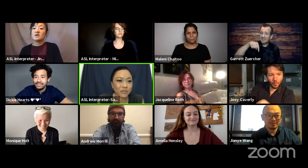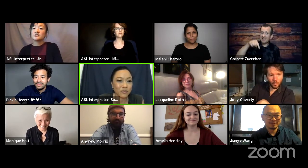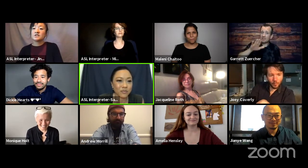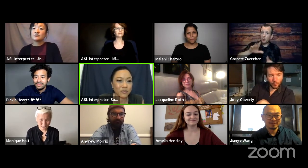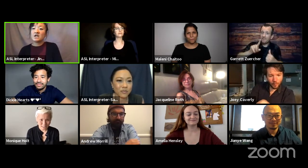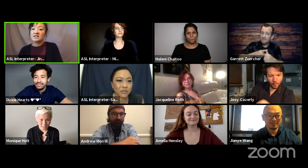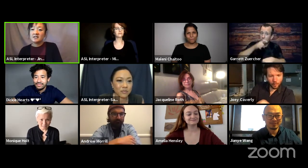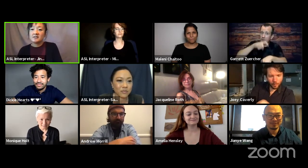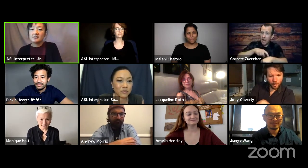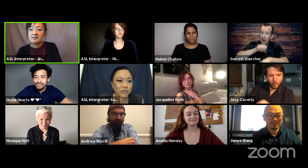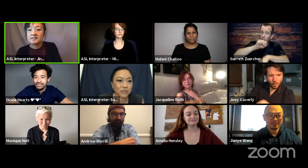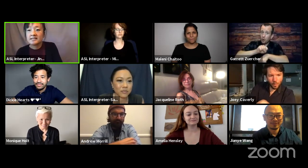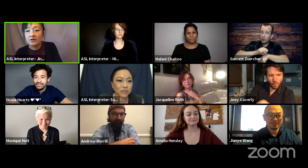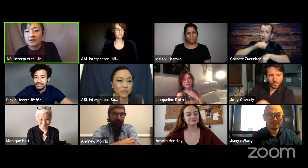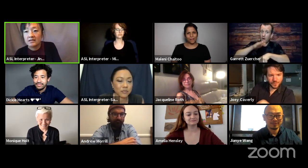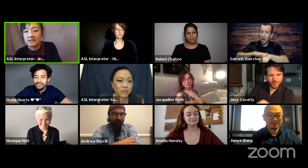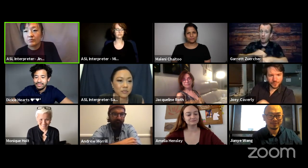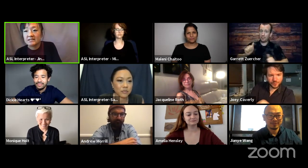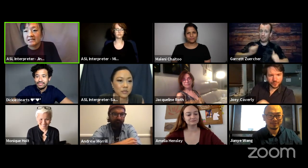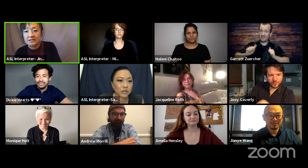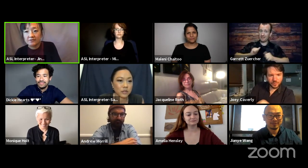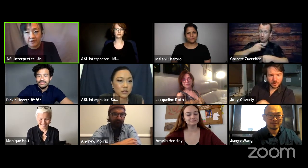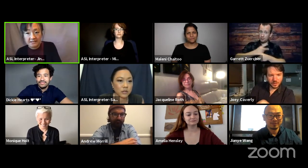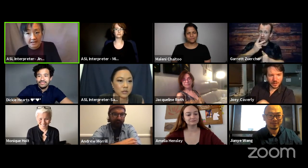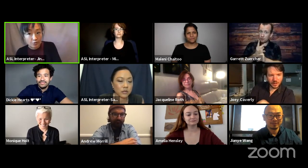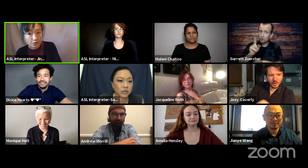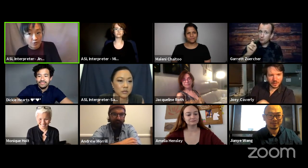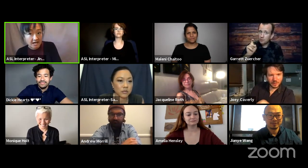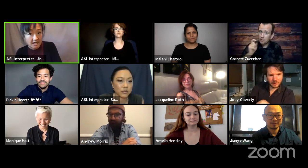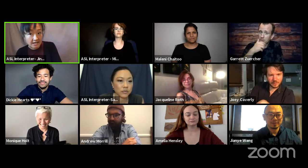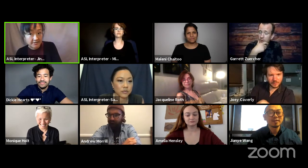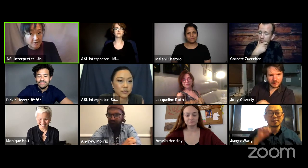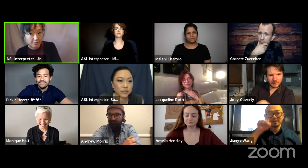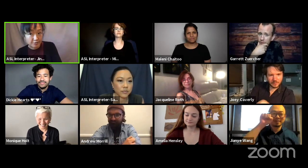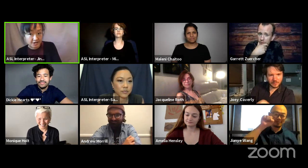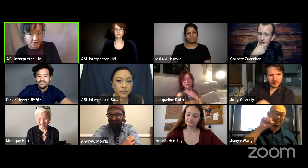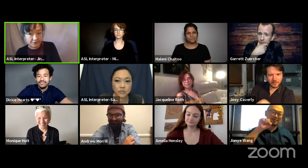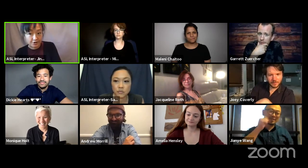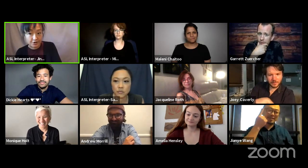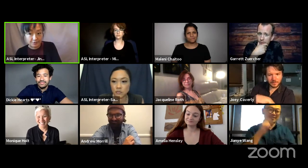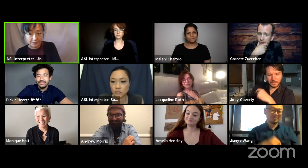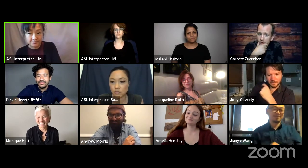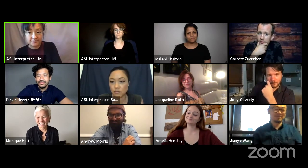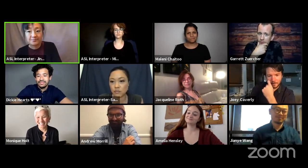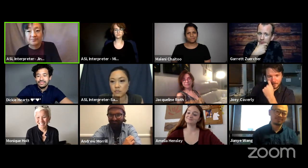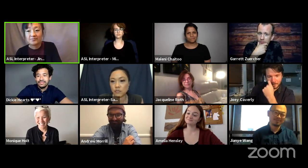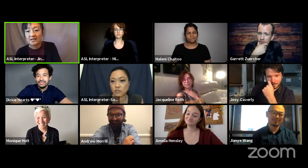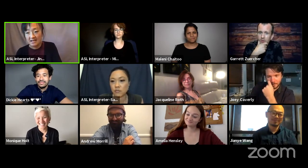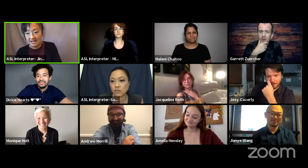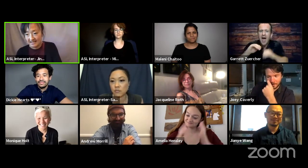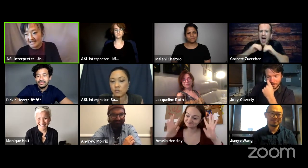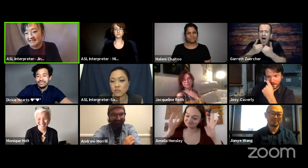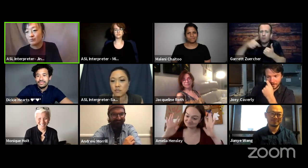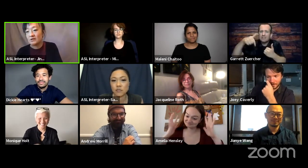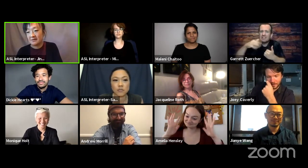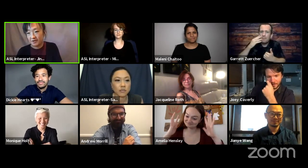So Johnny, so was this the first time working on a theater production for you? Yes, it was my first